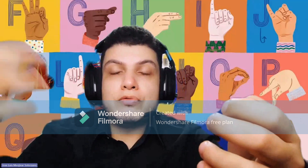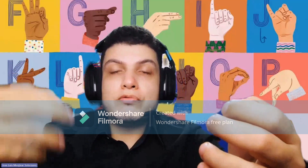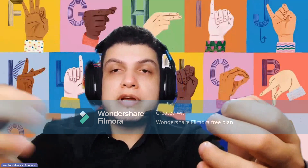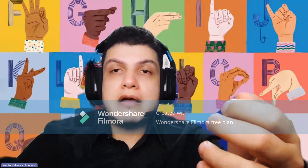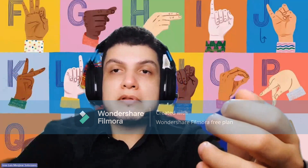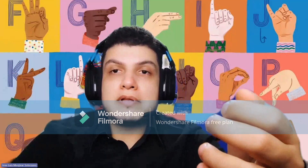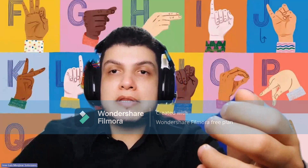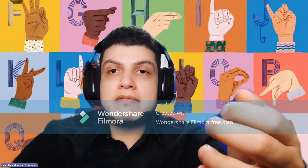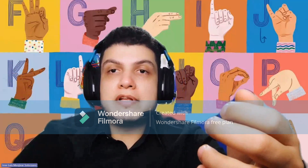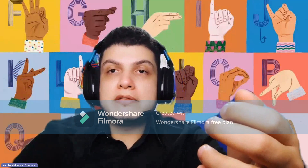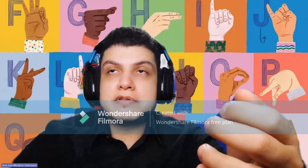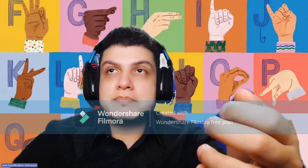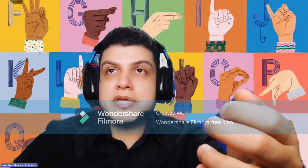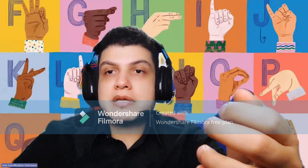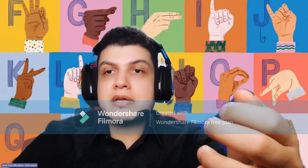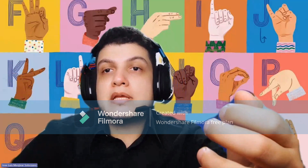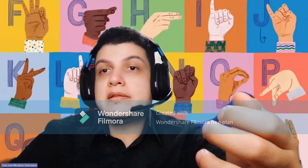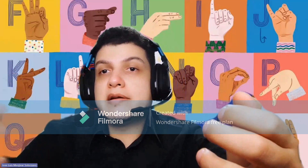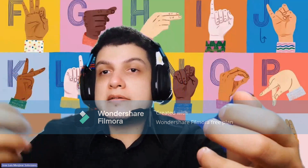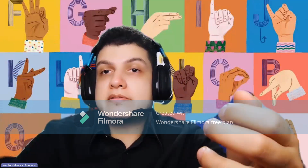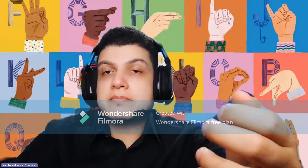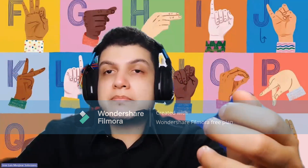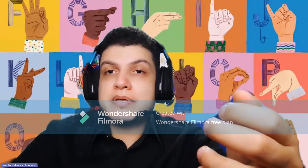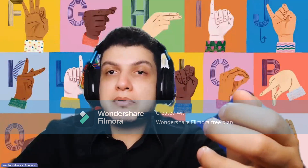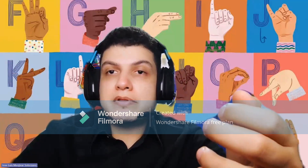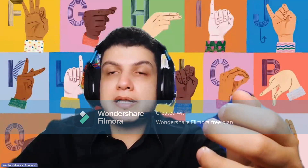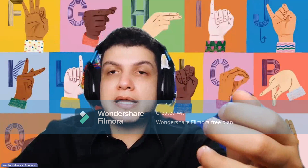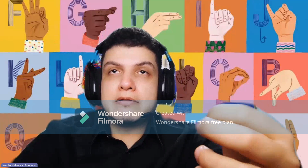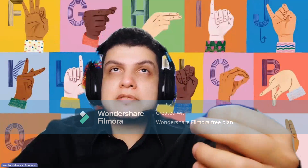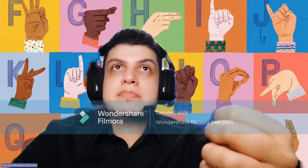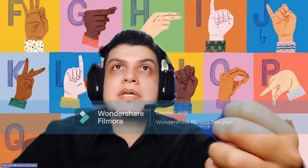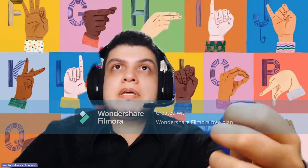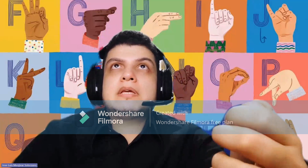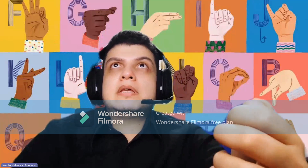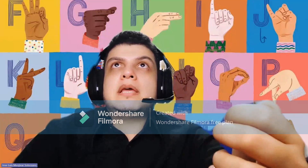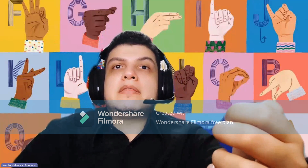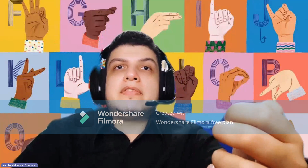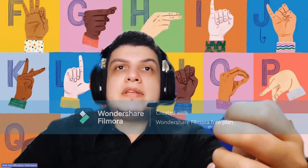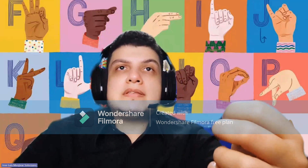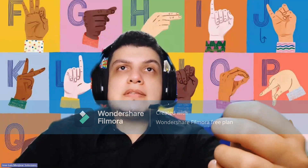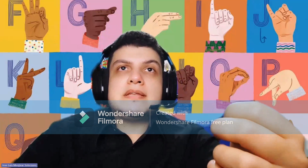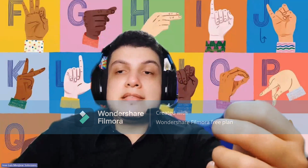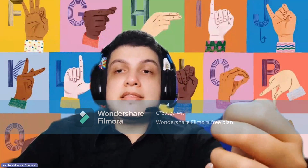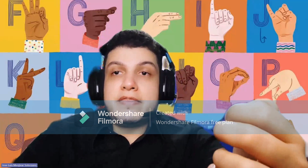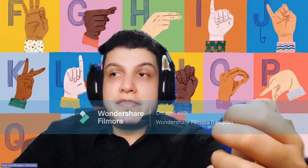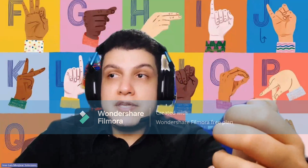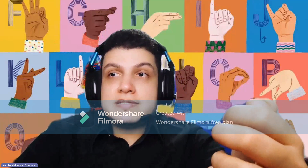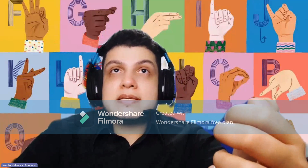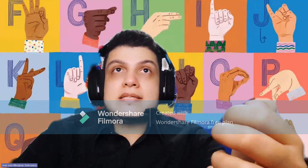although we have the ability to speak, there are some people that cannot speak, and this